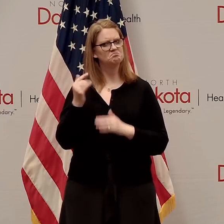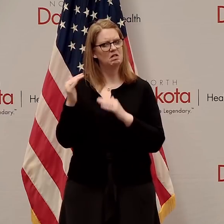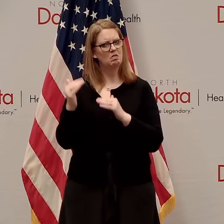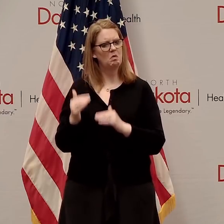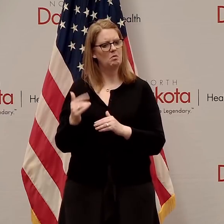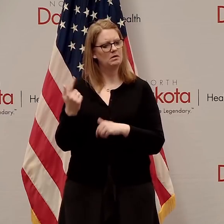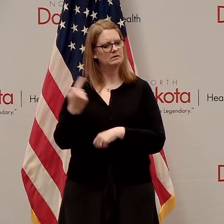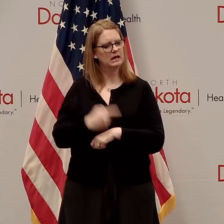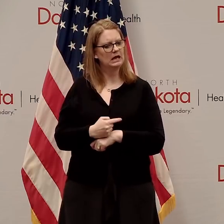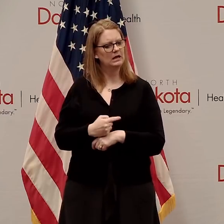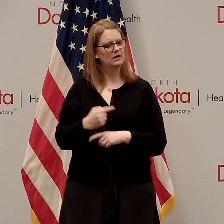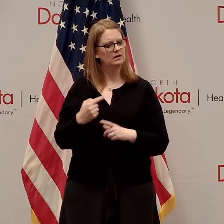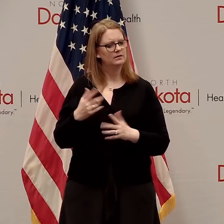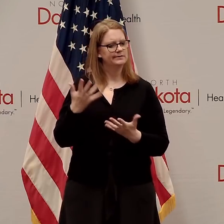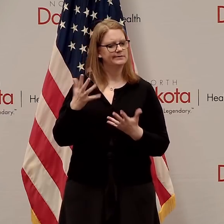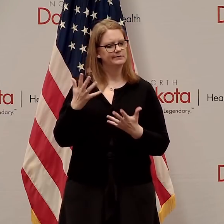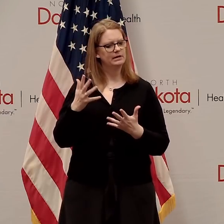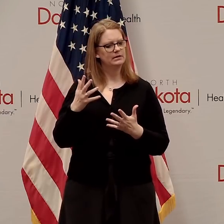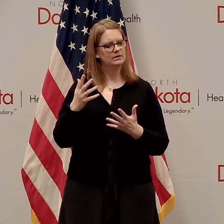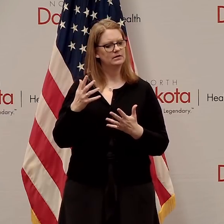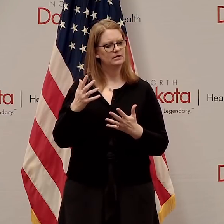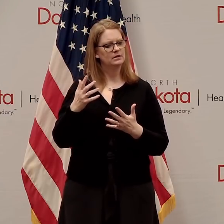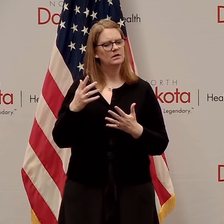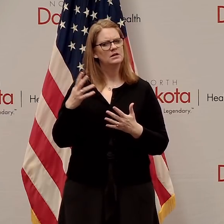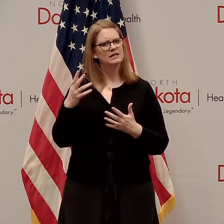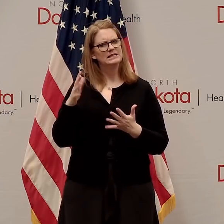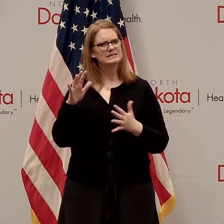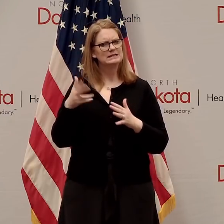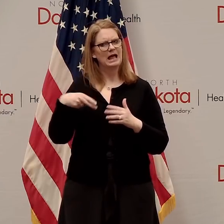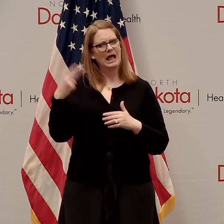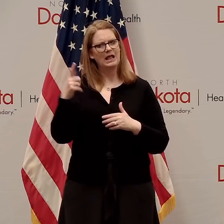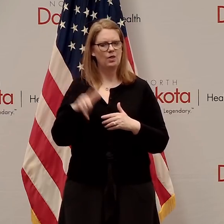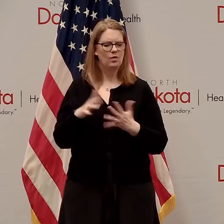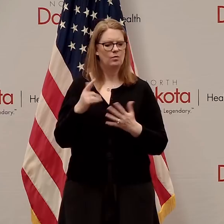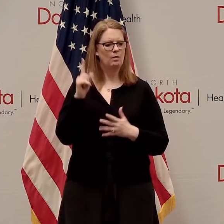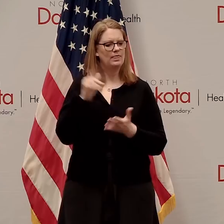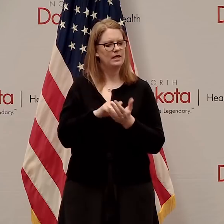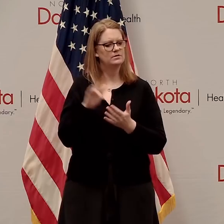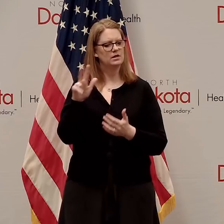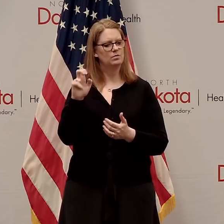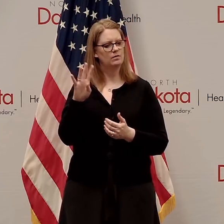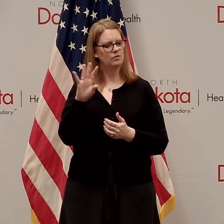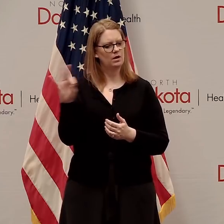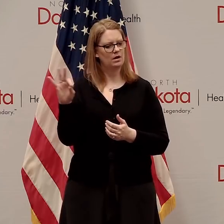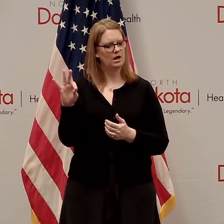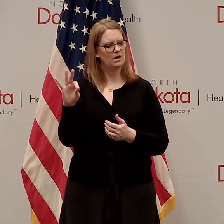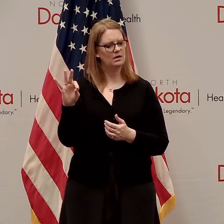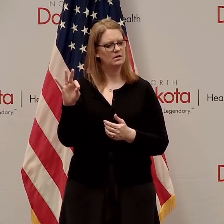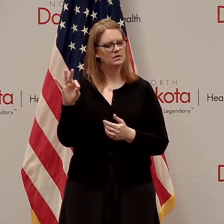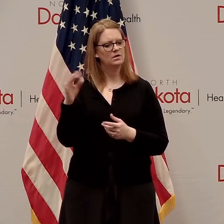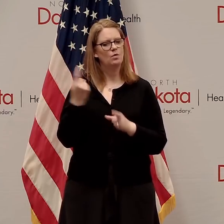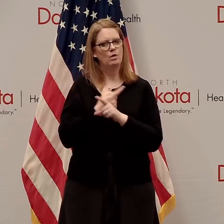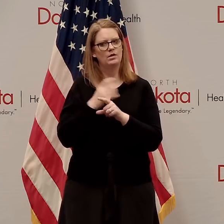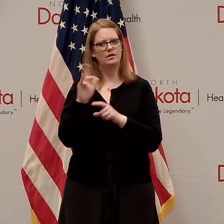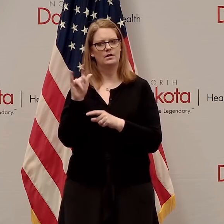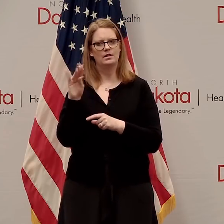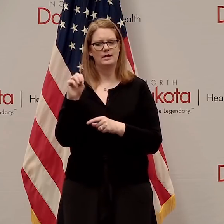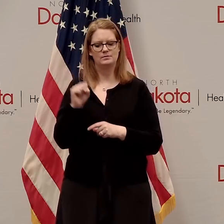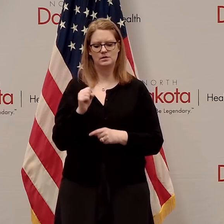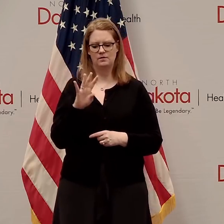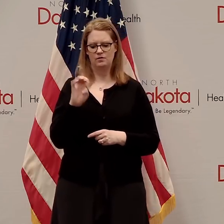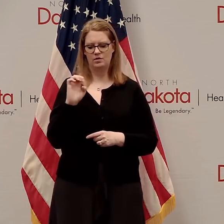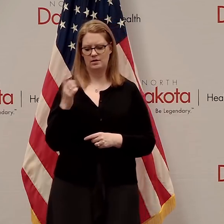day, high compared to history, but low compared to our surge. 1,349 regular claims,